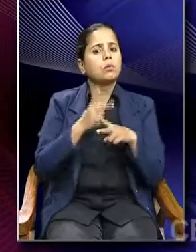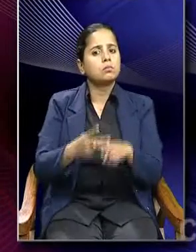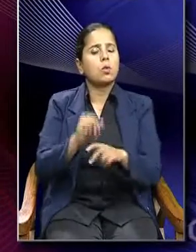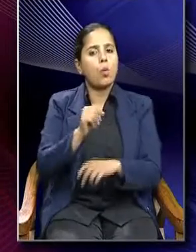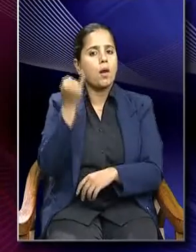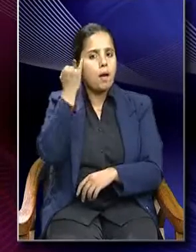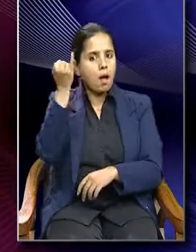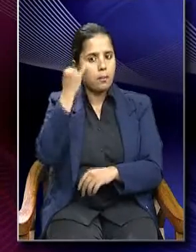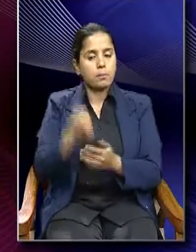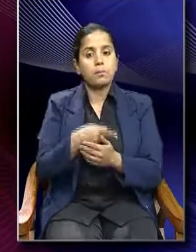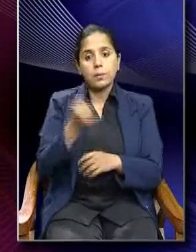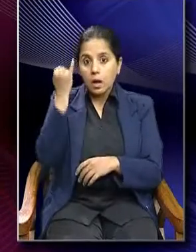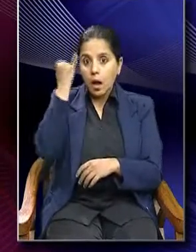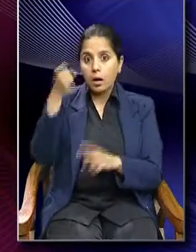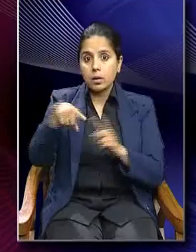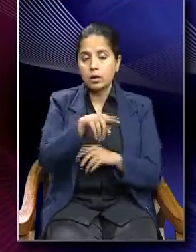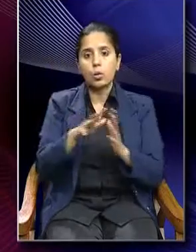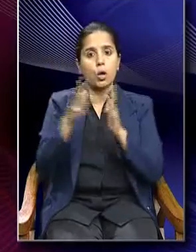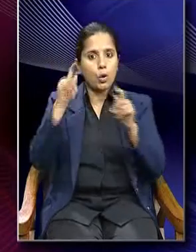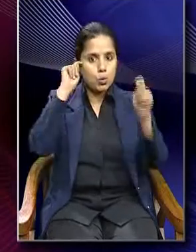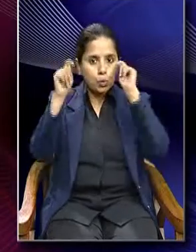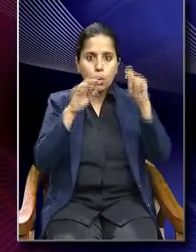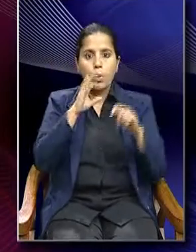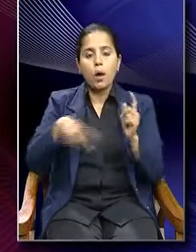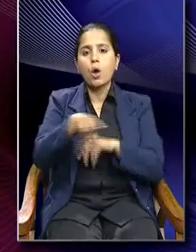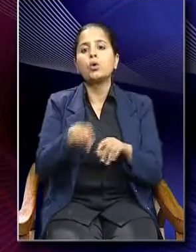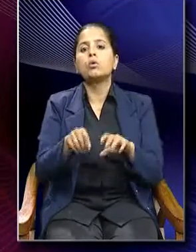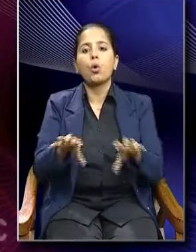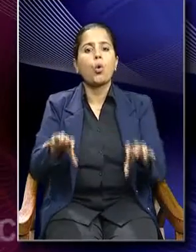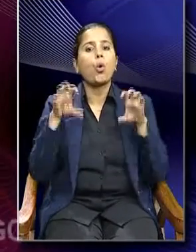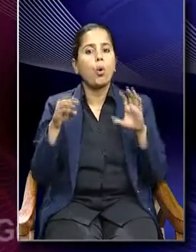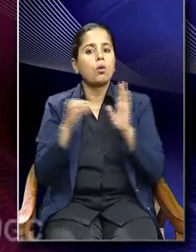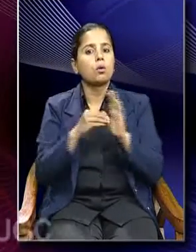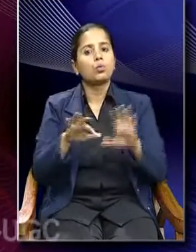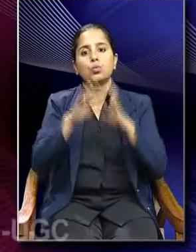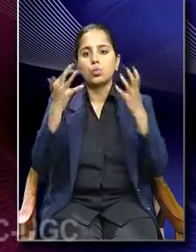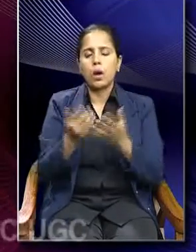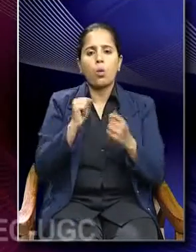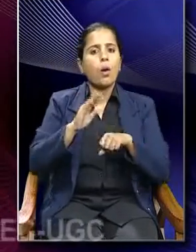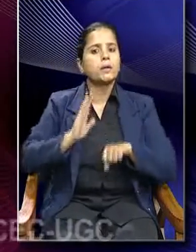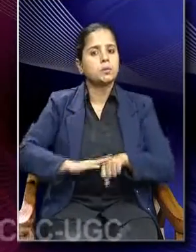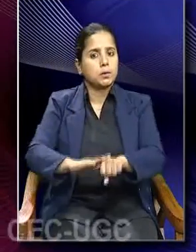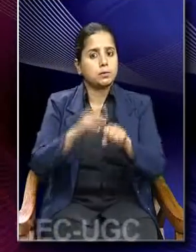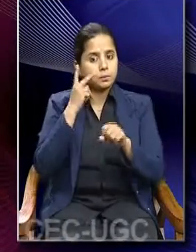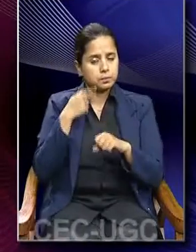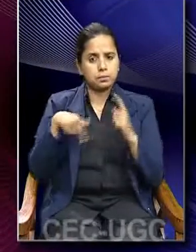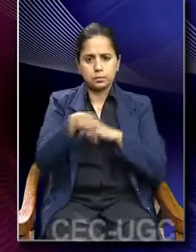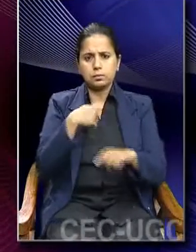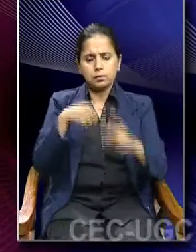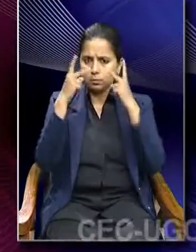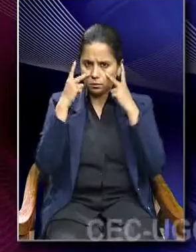ideas. So ideas play a role in the constitution of the world and its experience. Now when we look